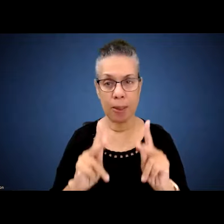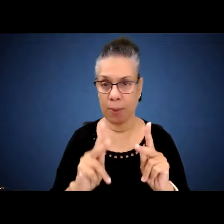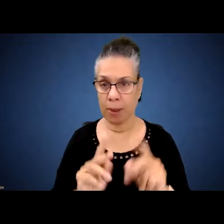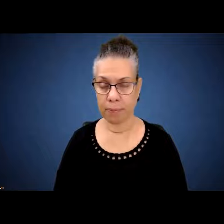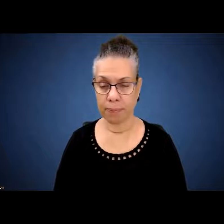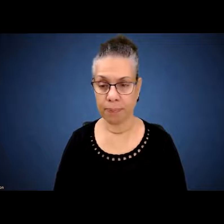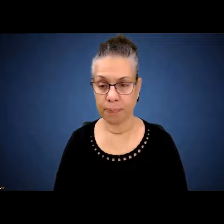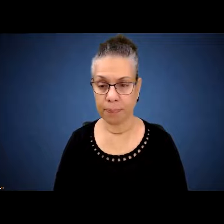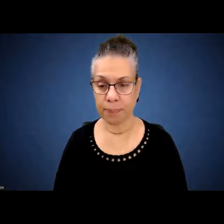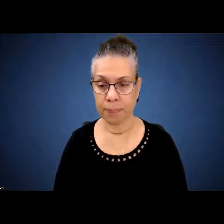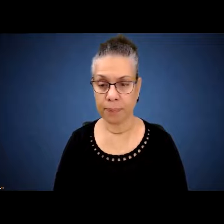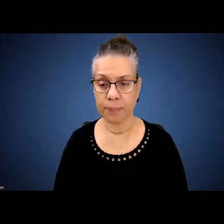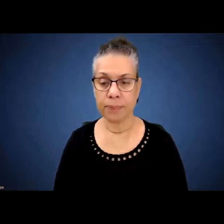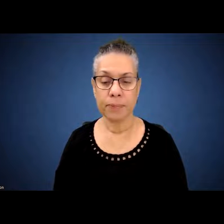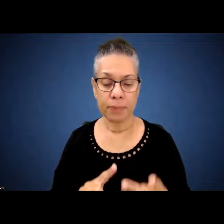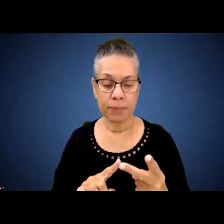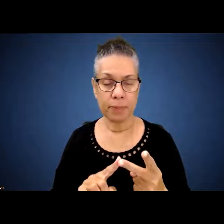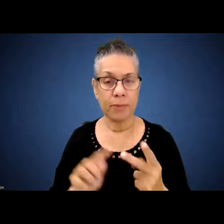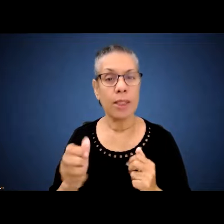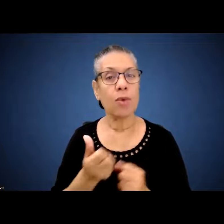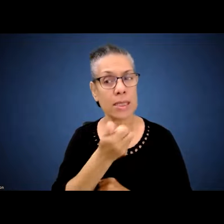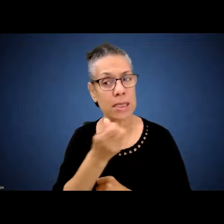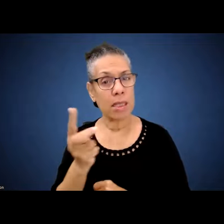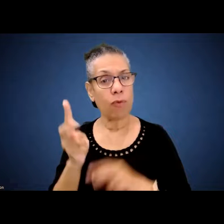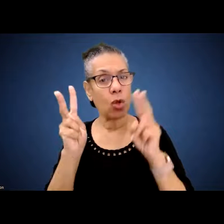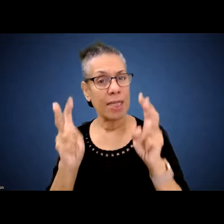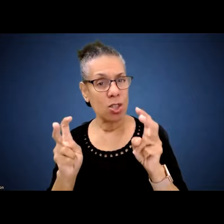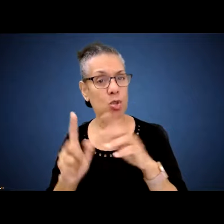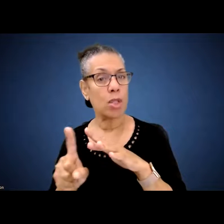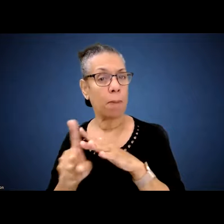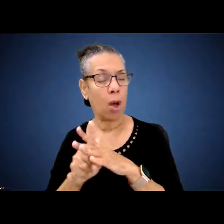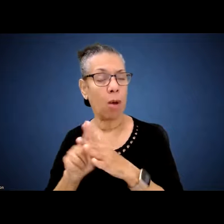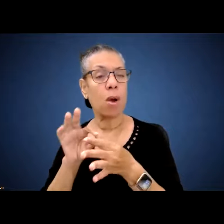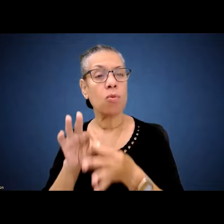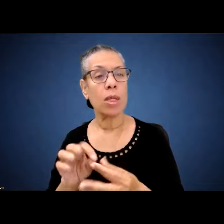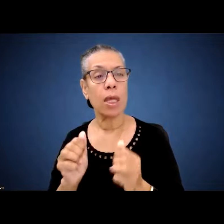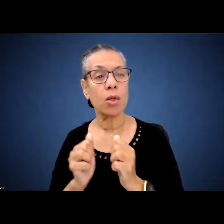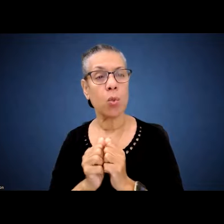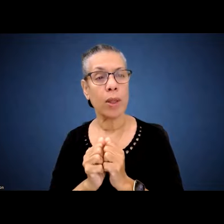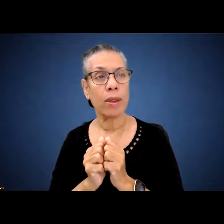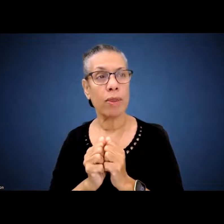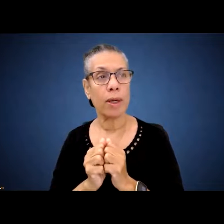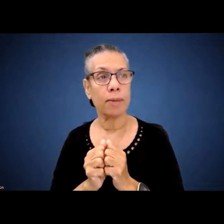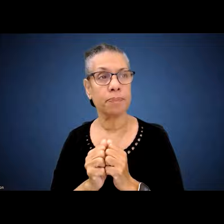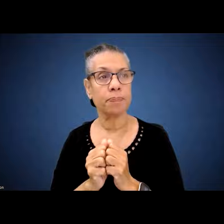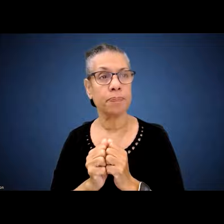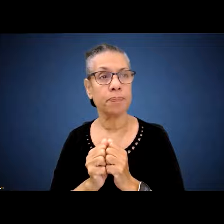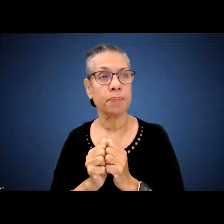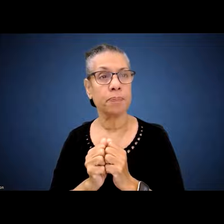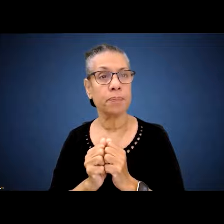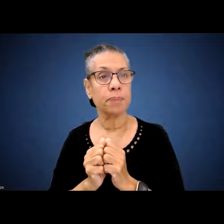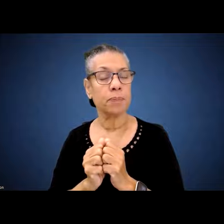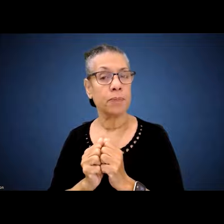There's a number of issues that seem to be around whether we are